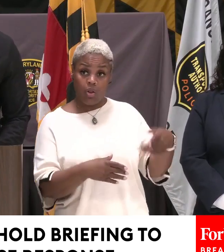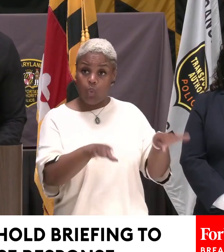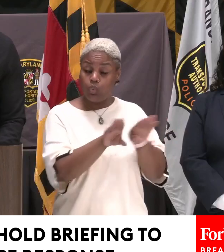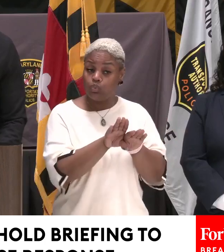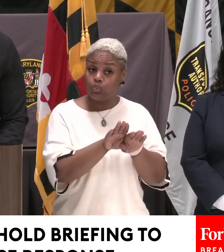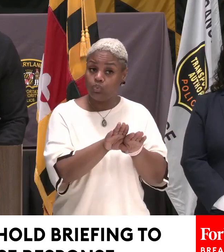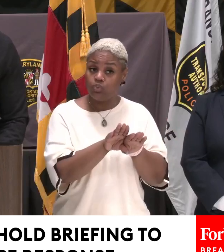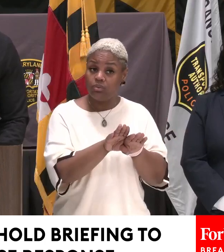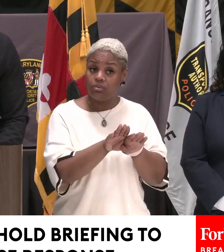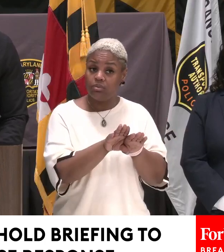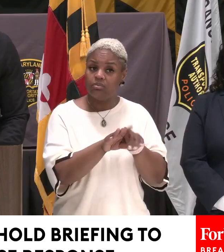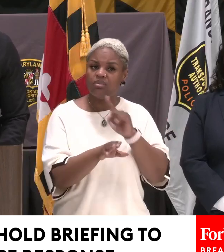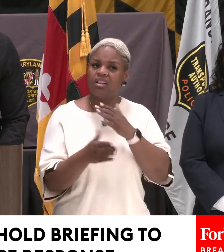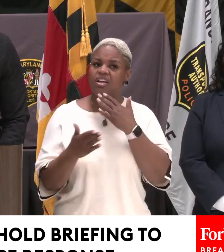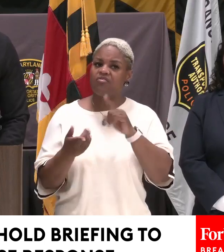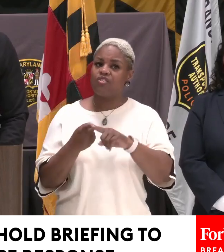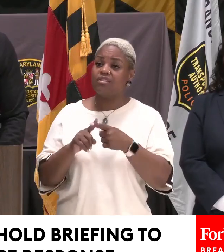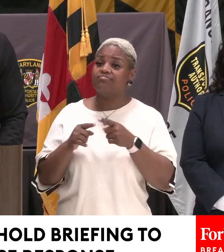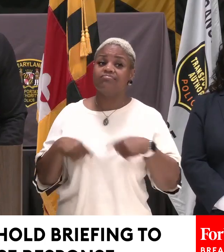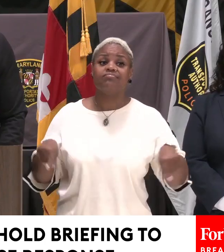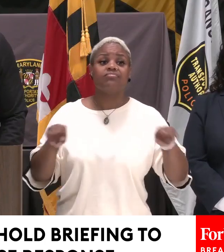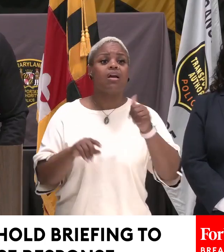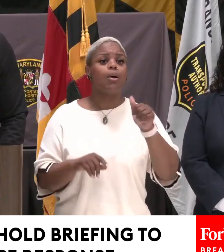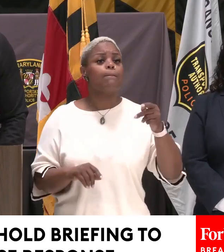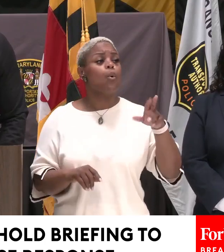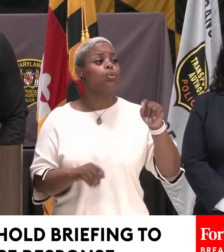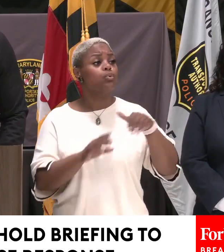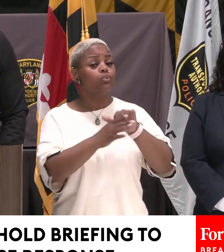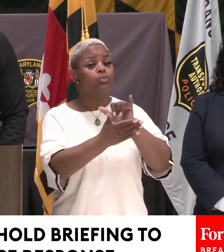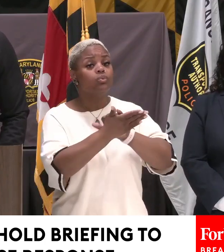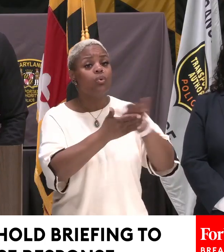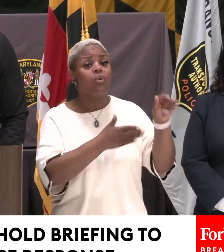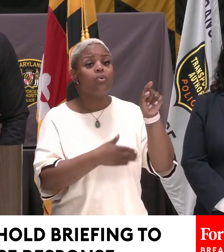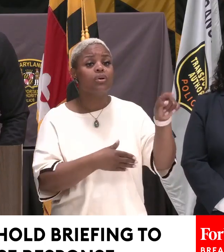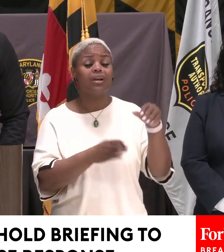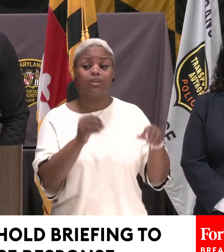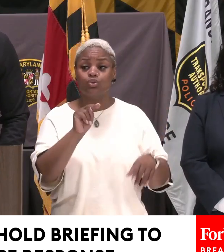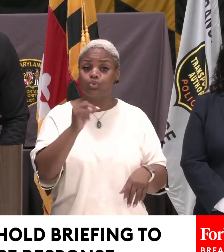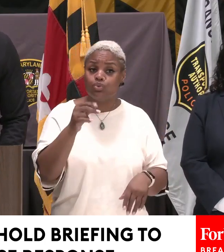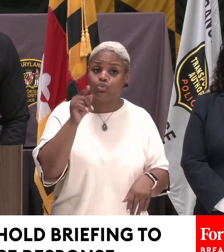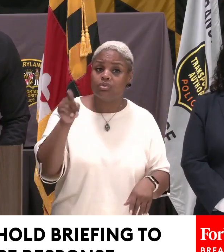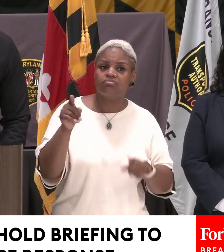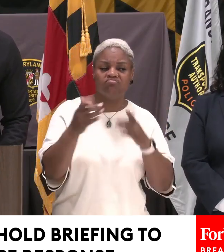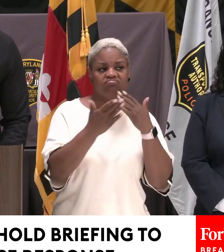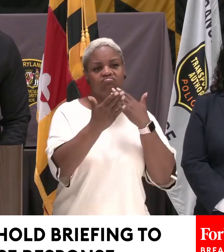to thank our friends over the Port of New York and New Jersey for working with us to make it happen.